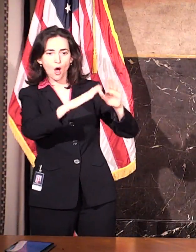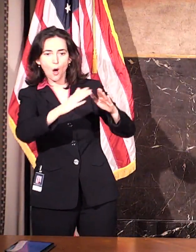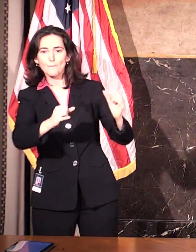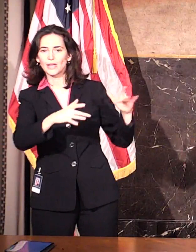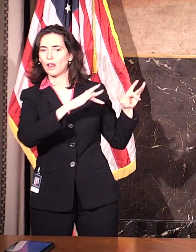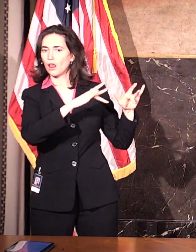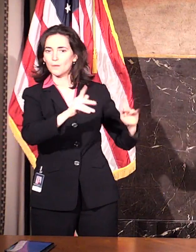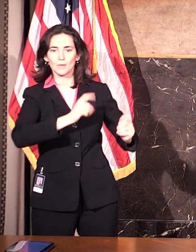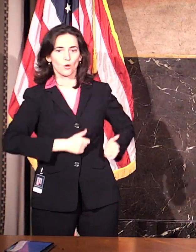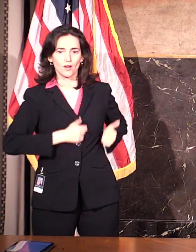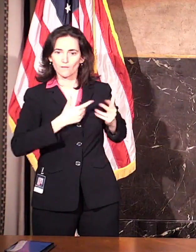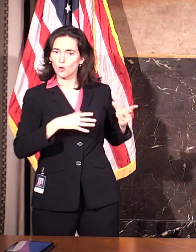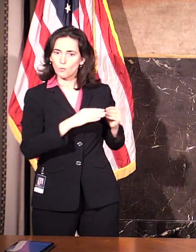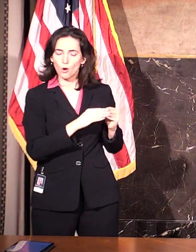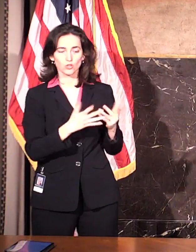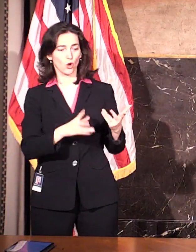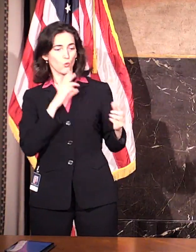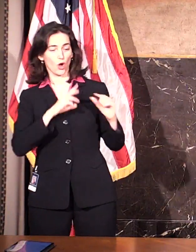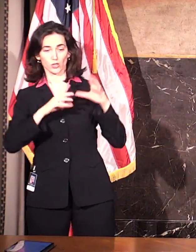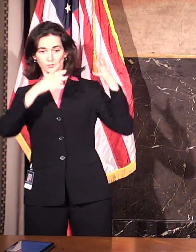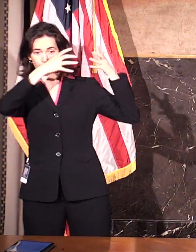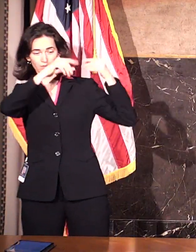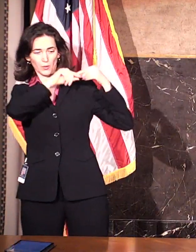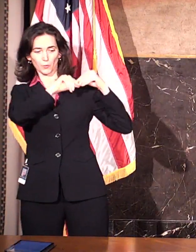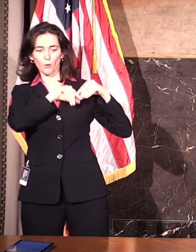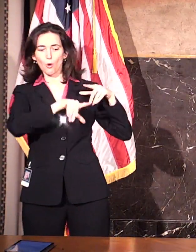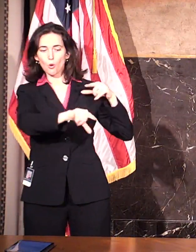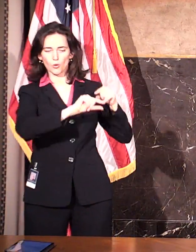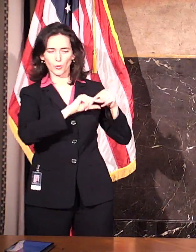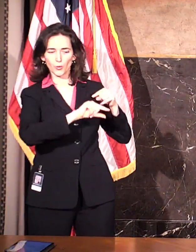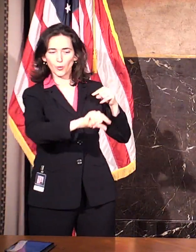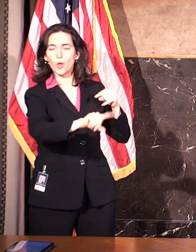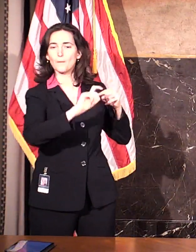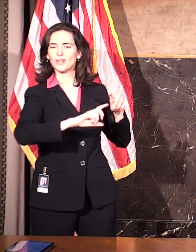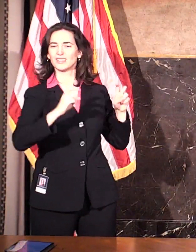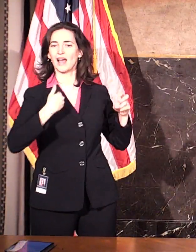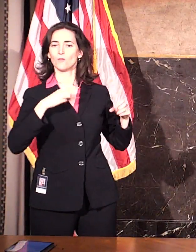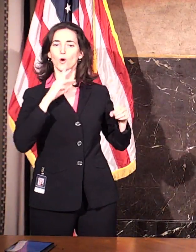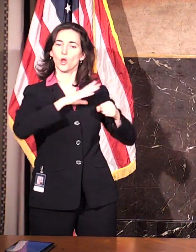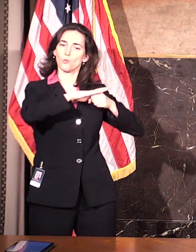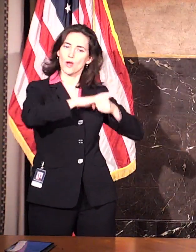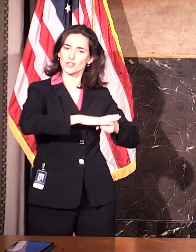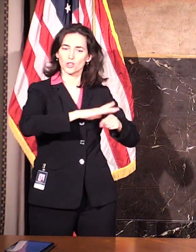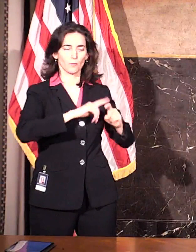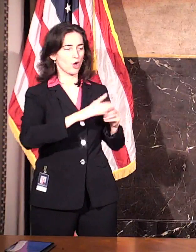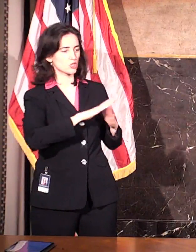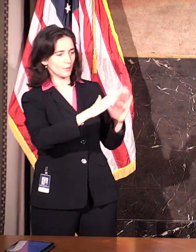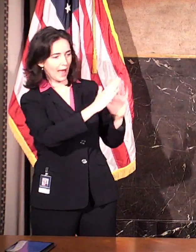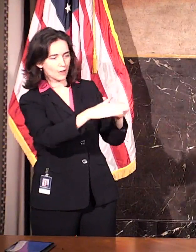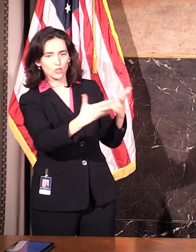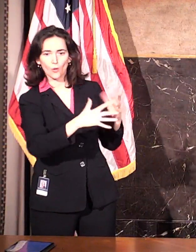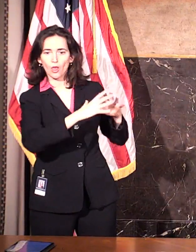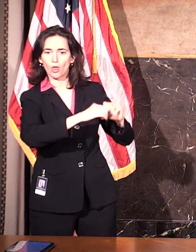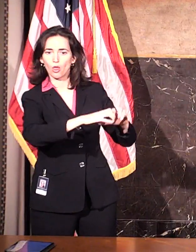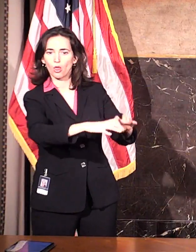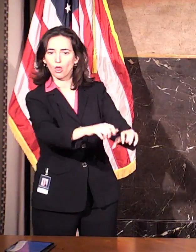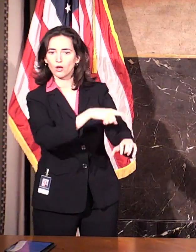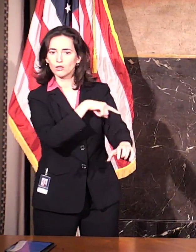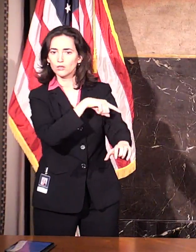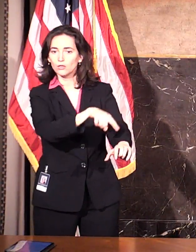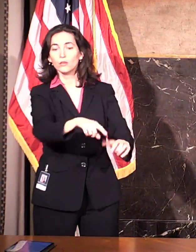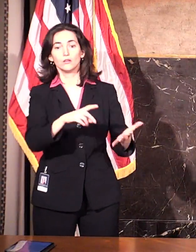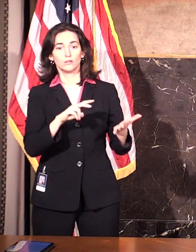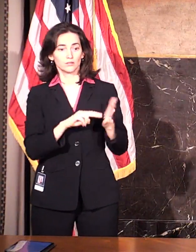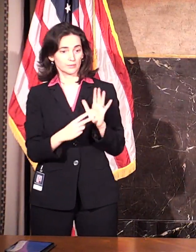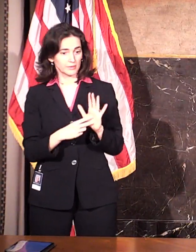water pressure up to serve the community has proven to be very, very challenging. And it's going to take some period of time, even after the cold